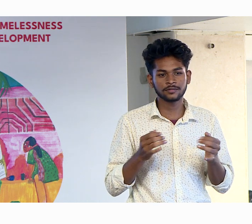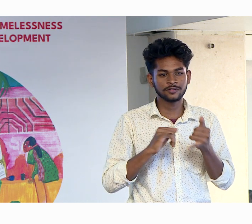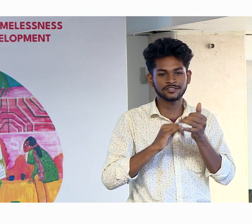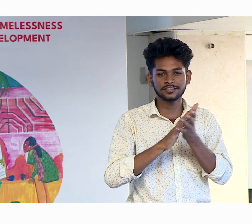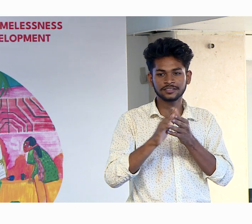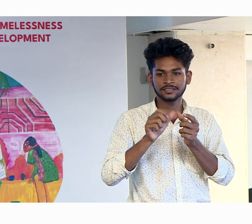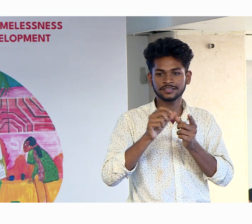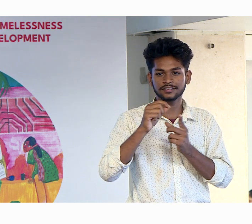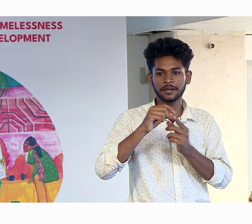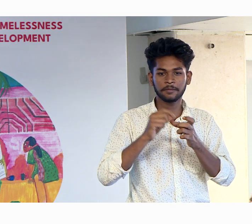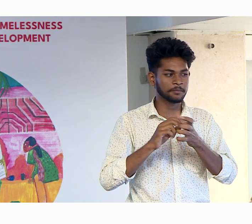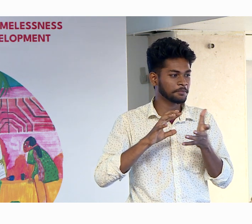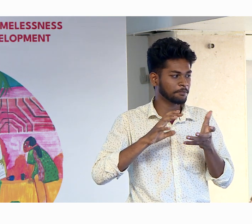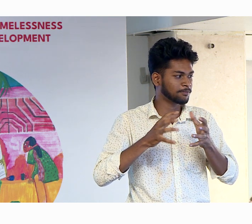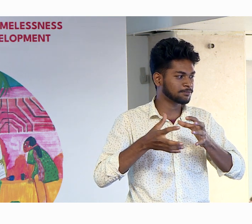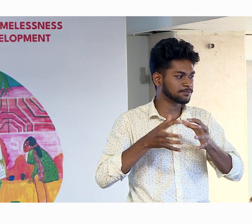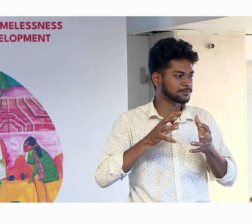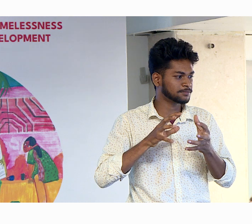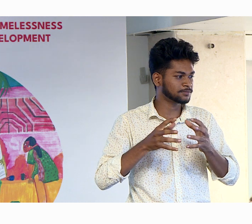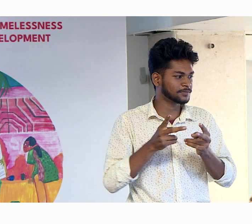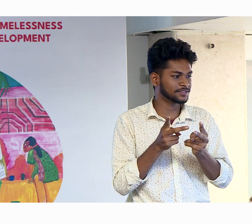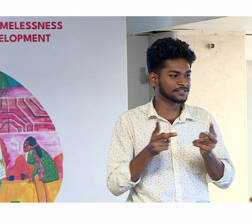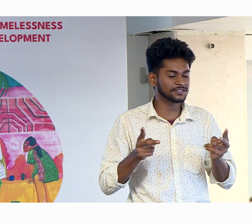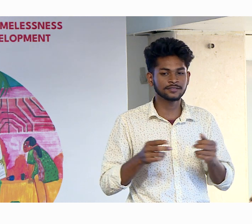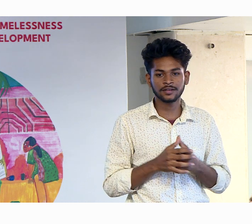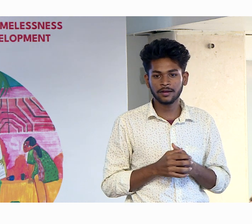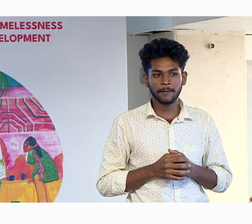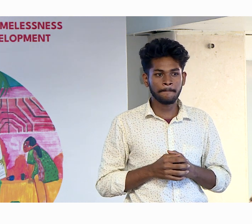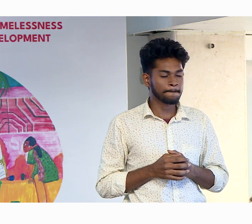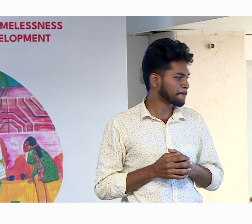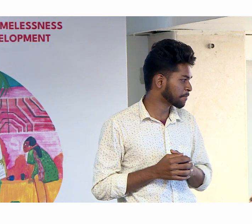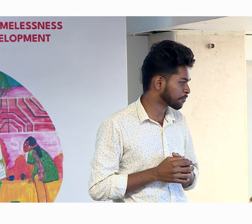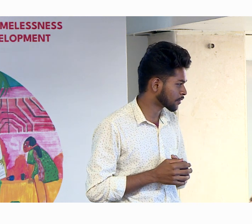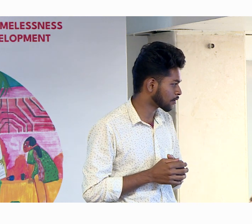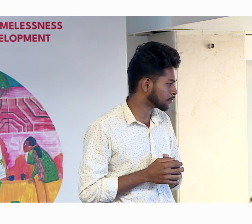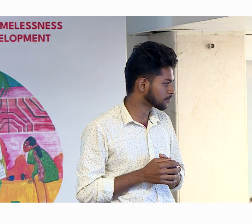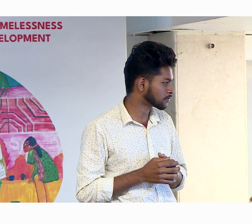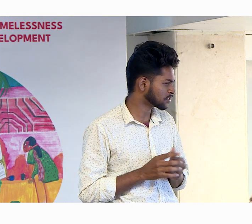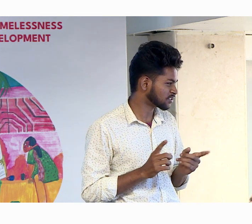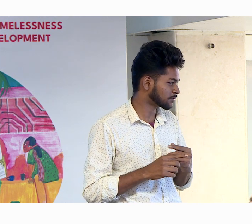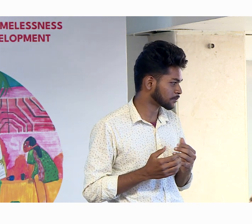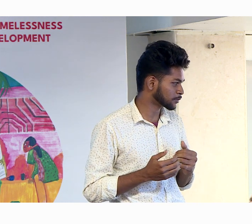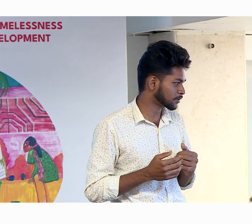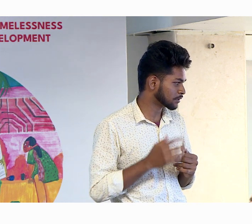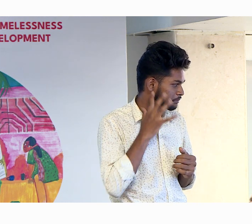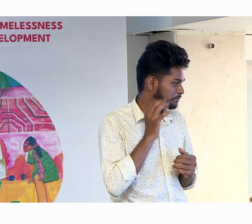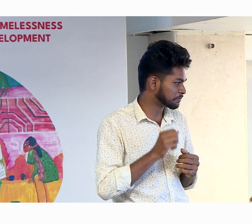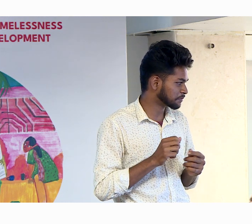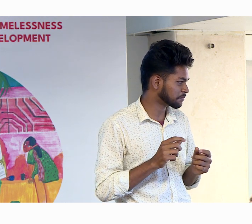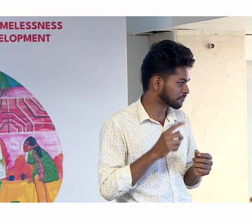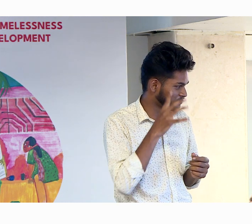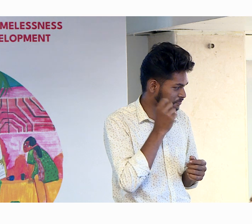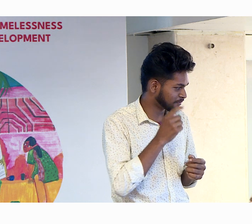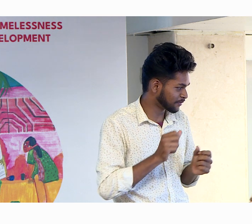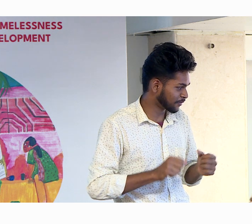multiple contextual pressures and tensions. Knowledge is transferred and research is